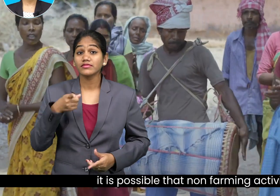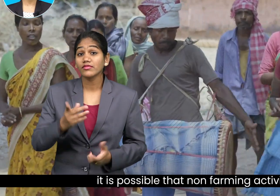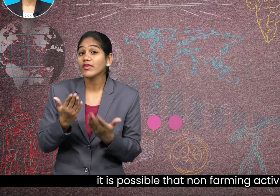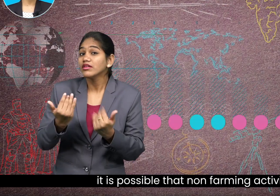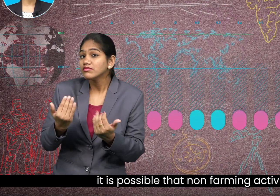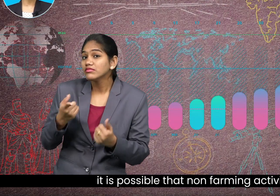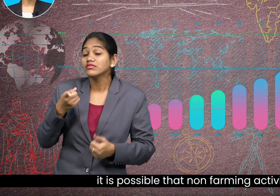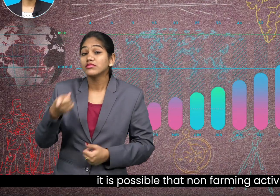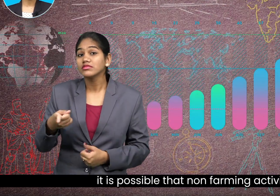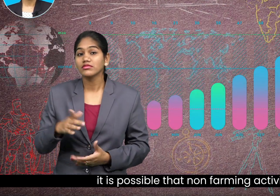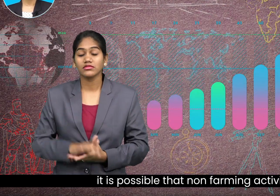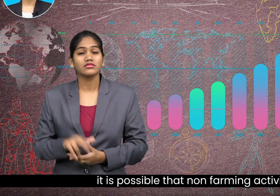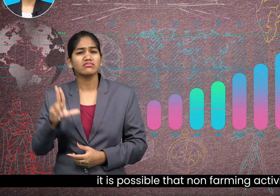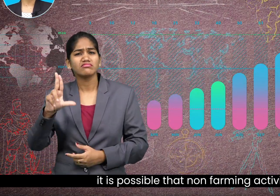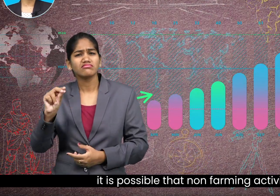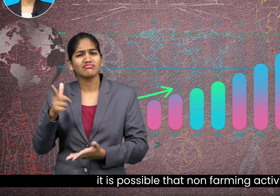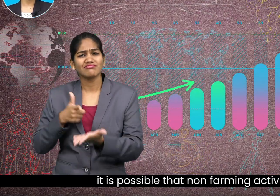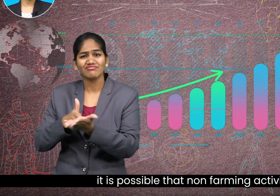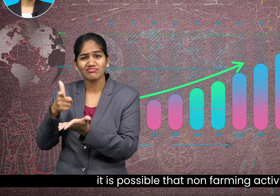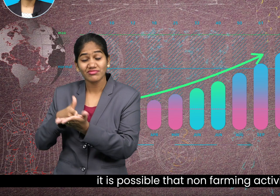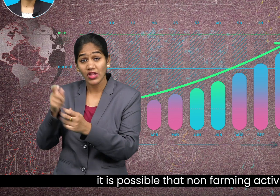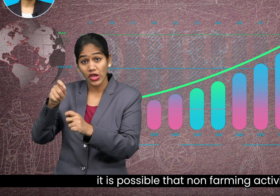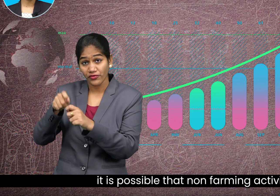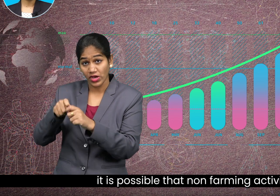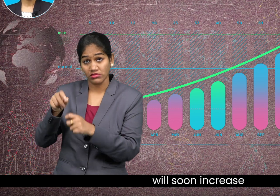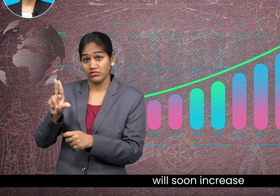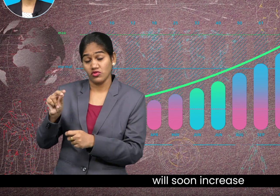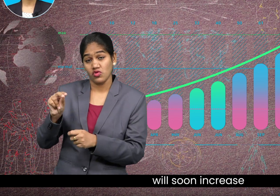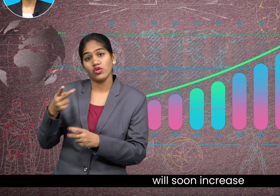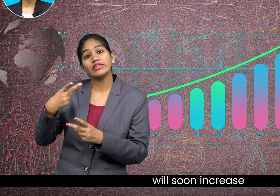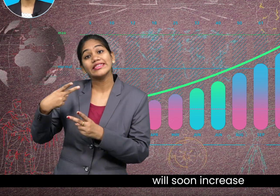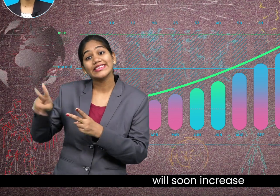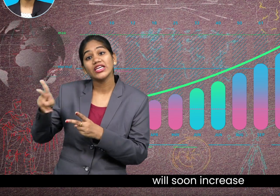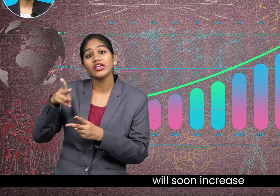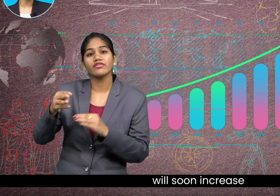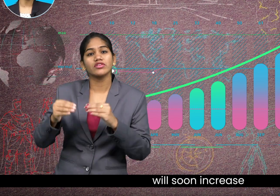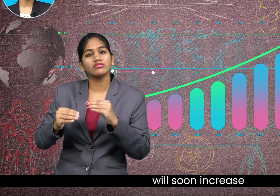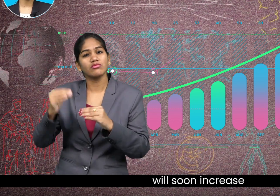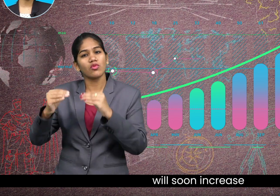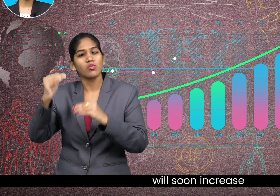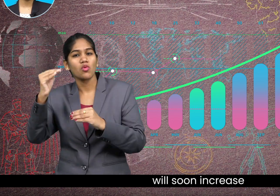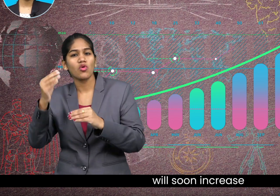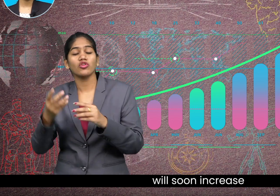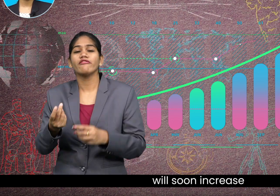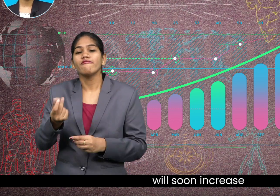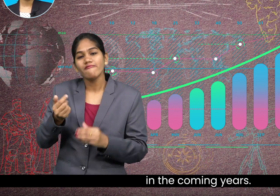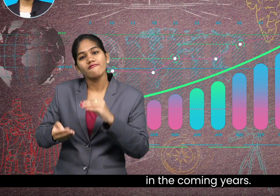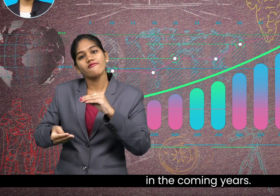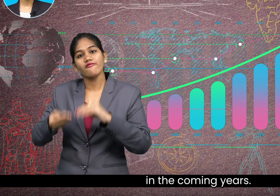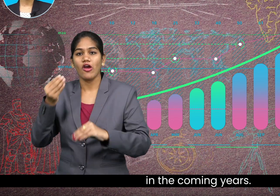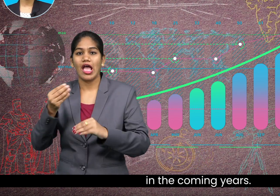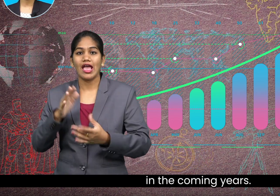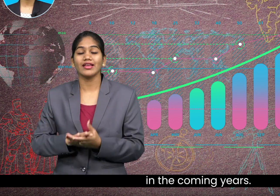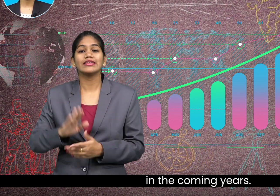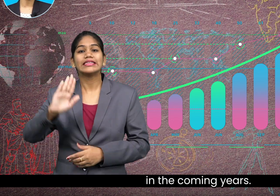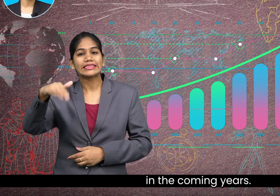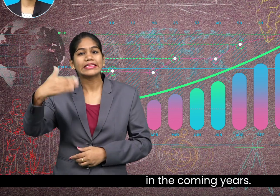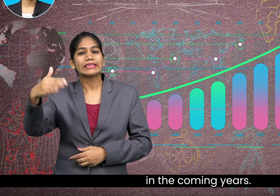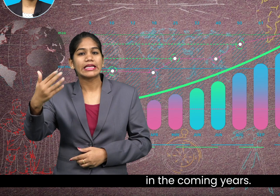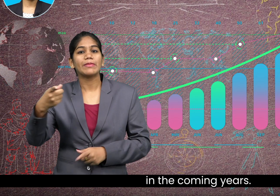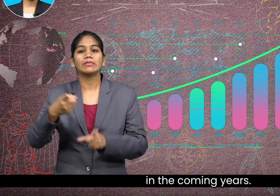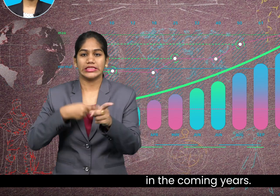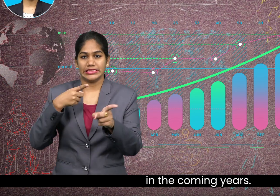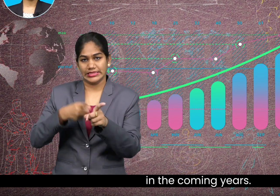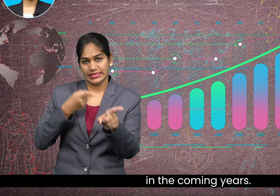it is possible that non-farming activities will soon increase in the coming